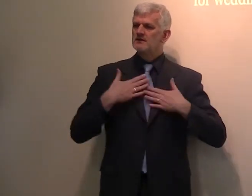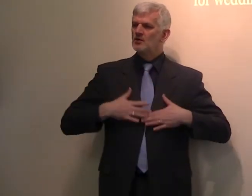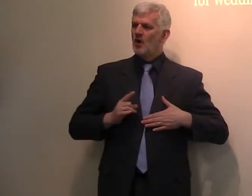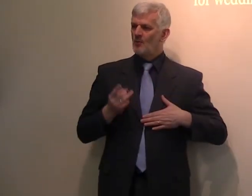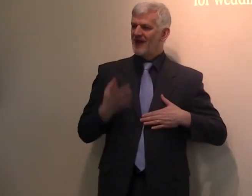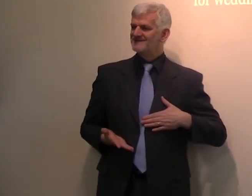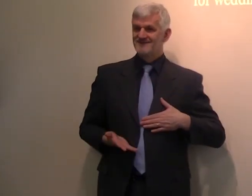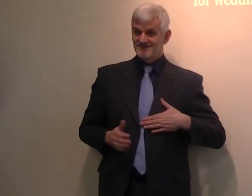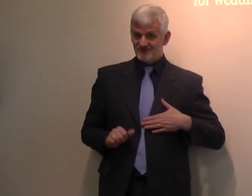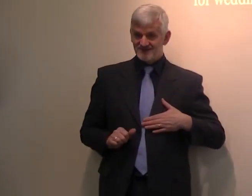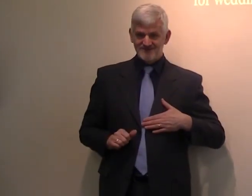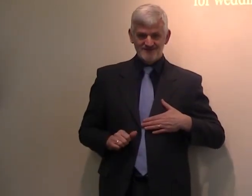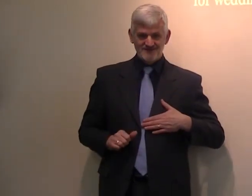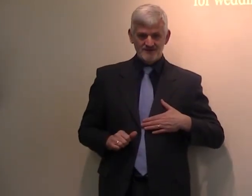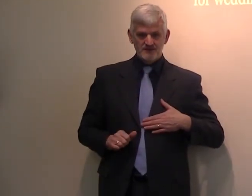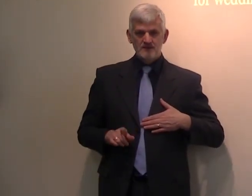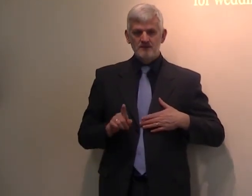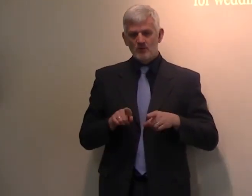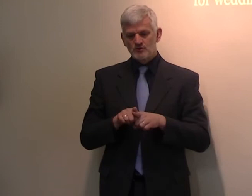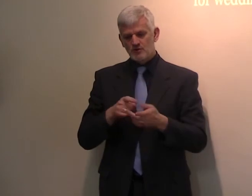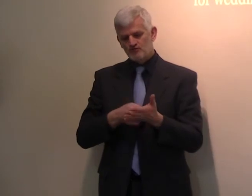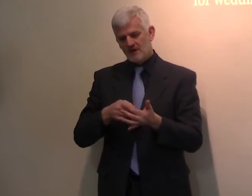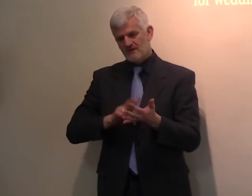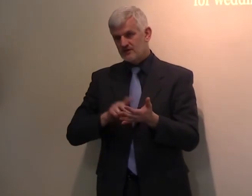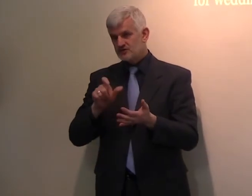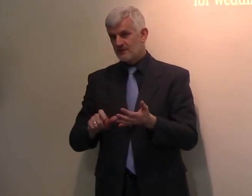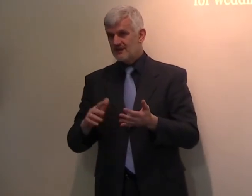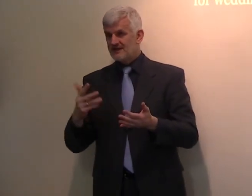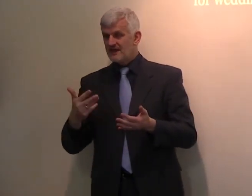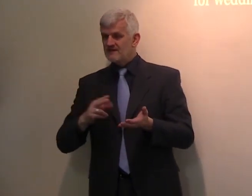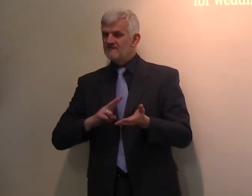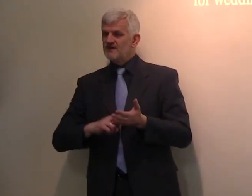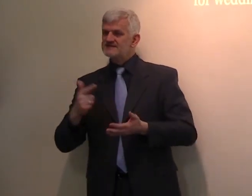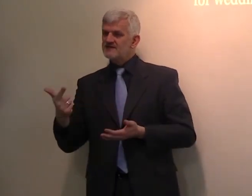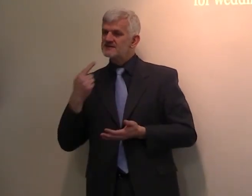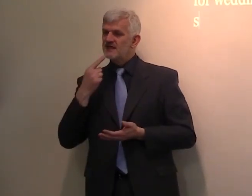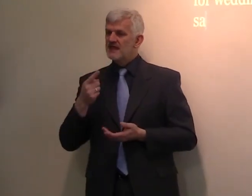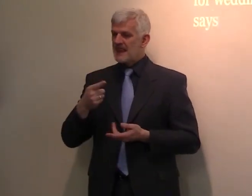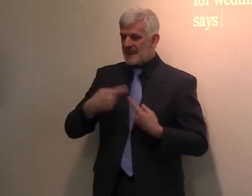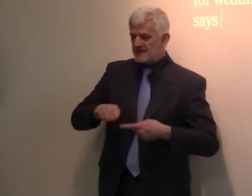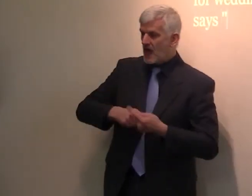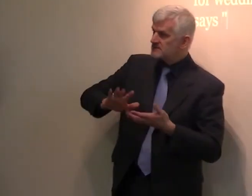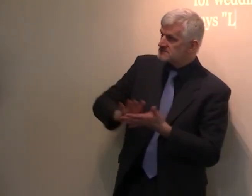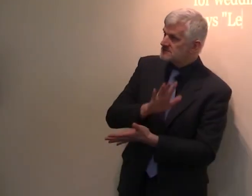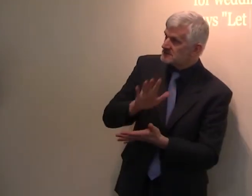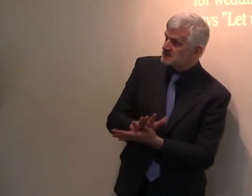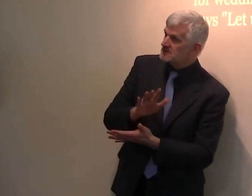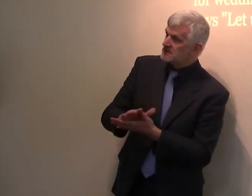19, verse 7, it is said, let us be glad and rejoice and give honor, for the marriage of